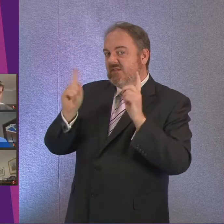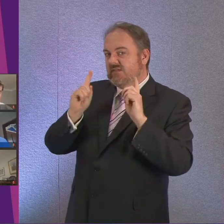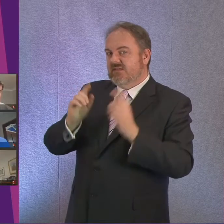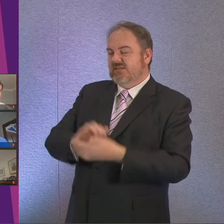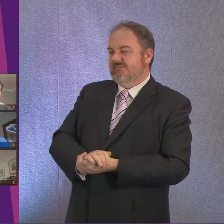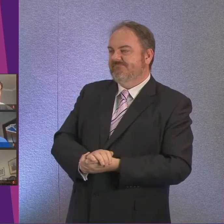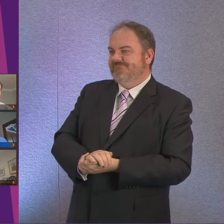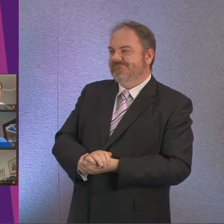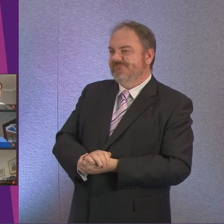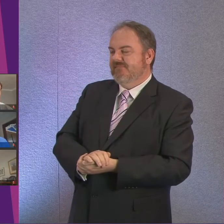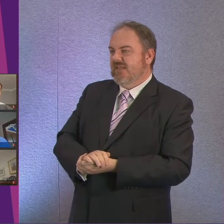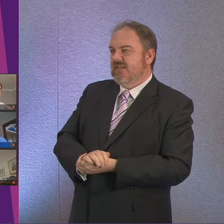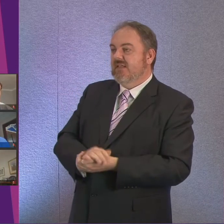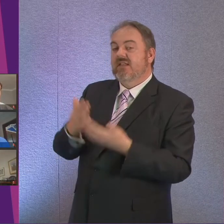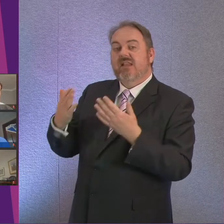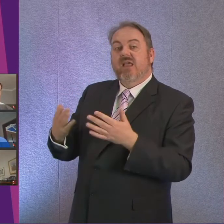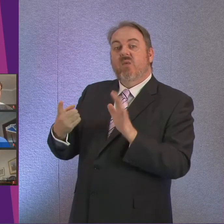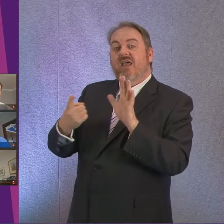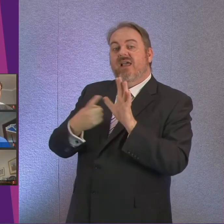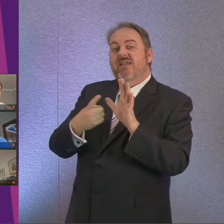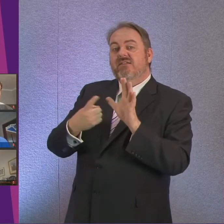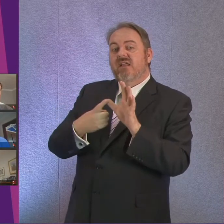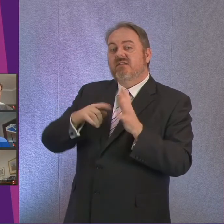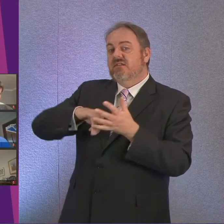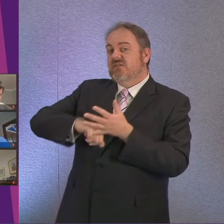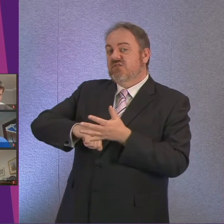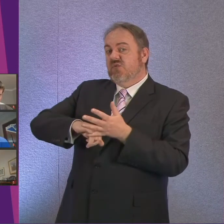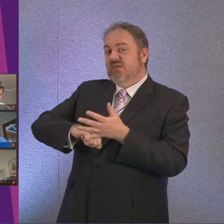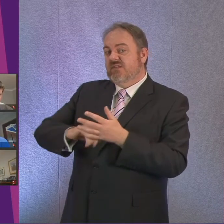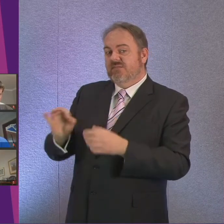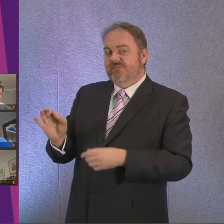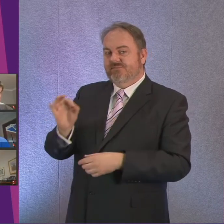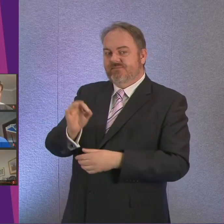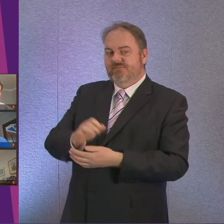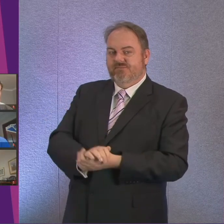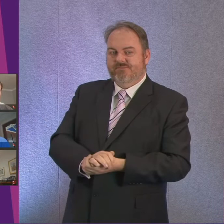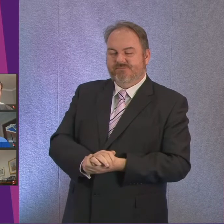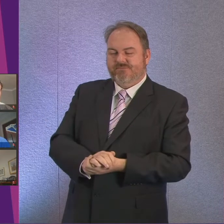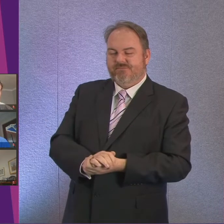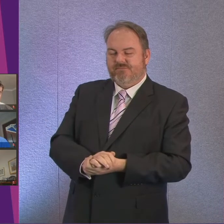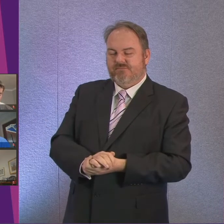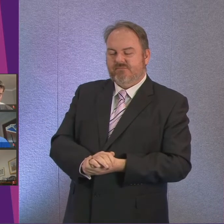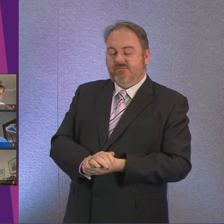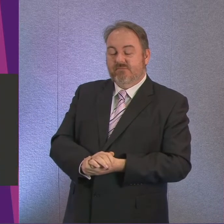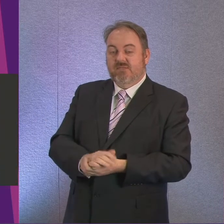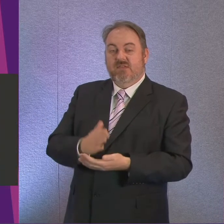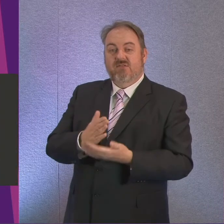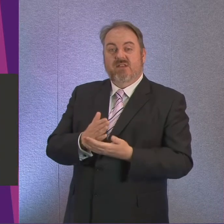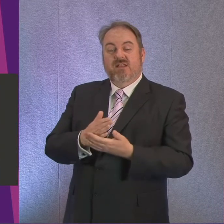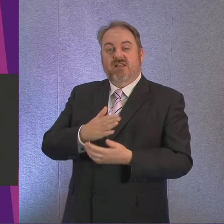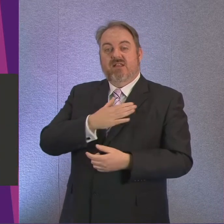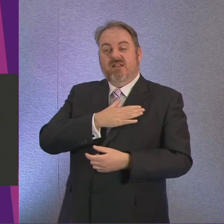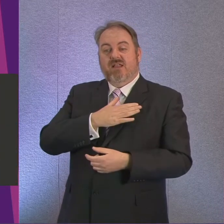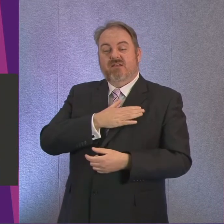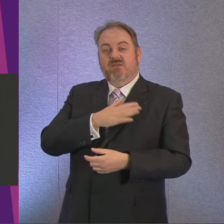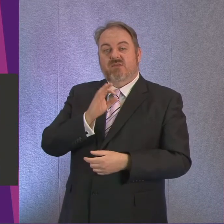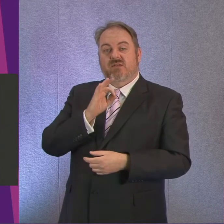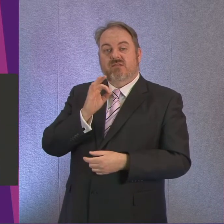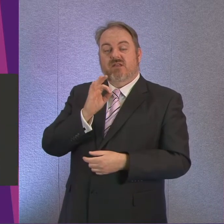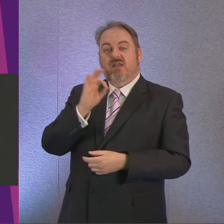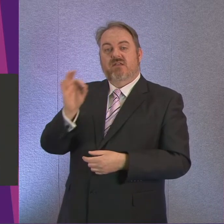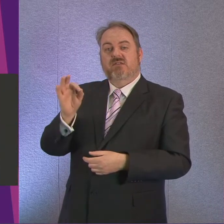Thank you. And Alexander Stewart. Thank you, Presiding Officer. This is a question for the Cabinet